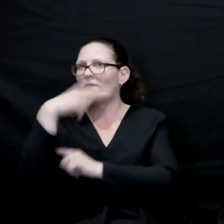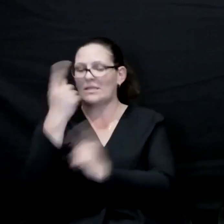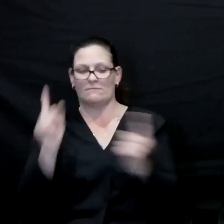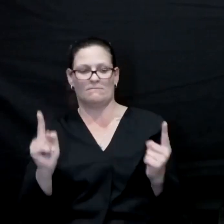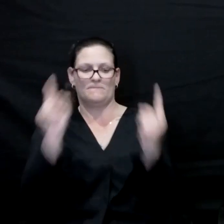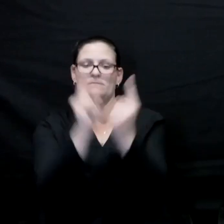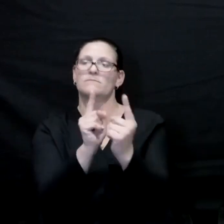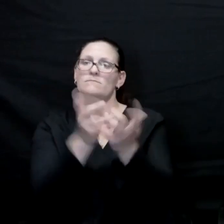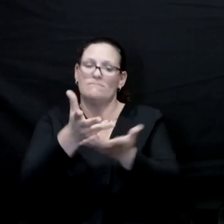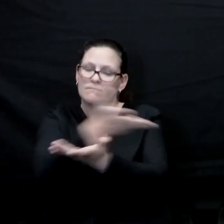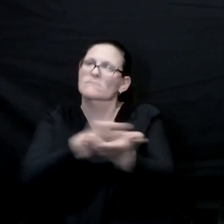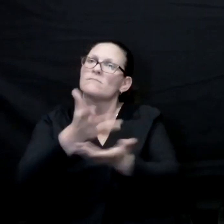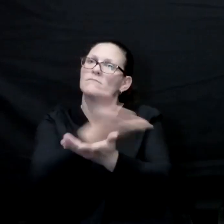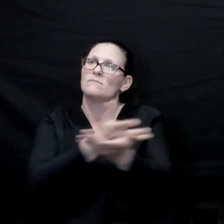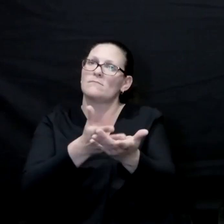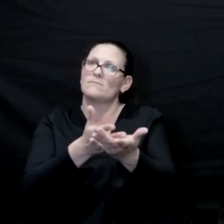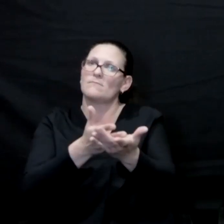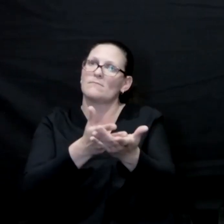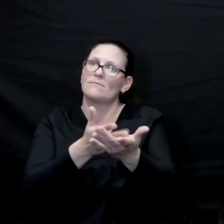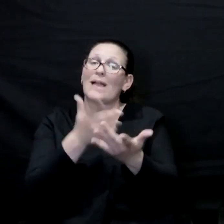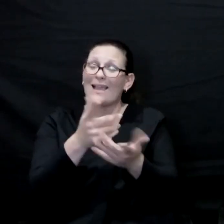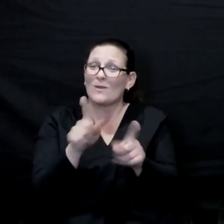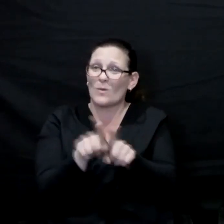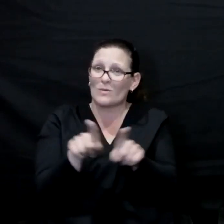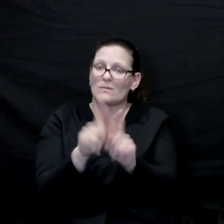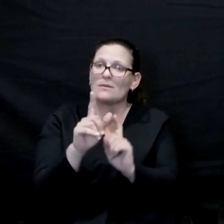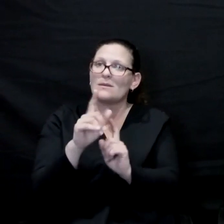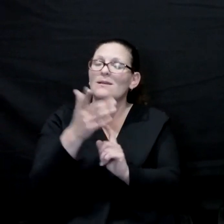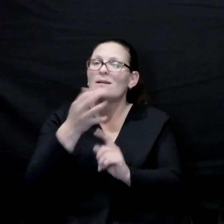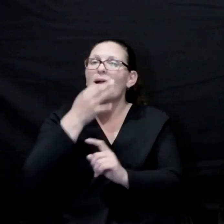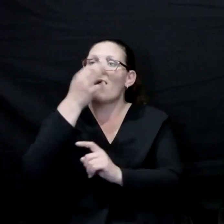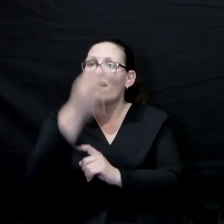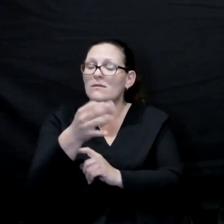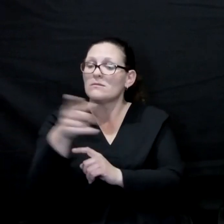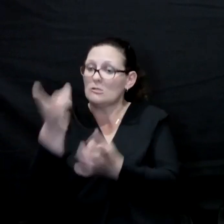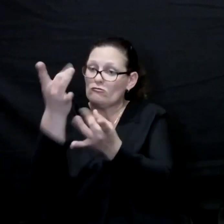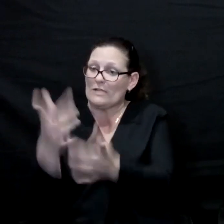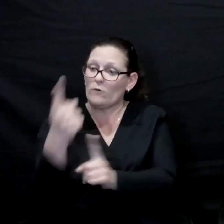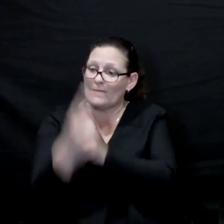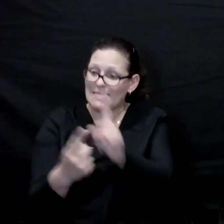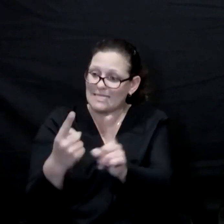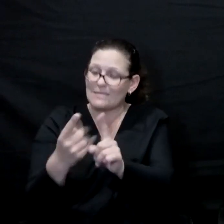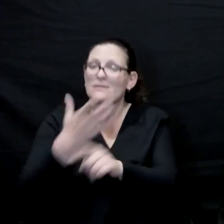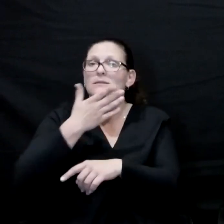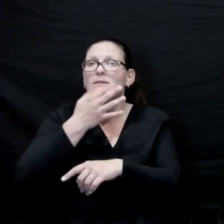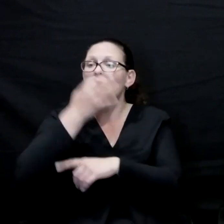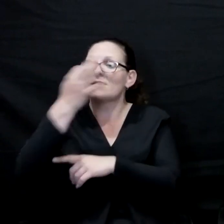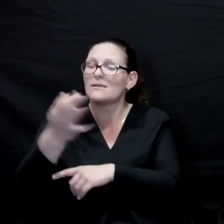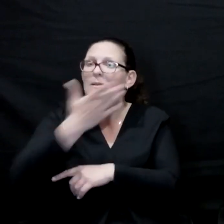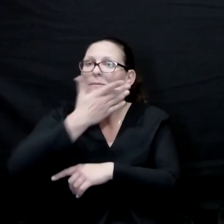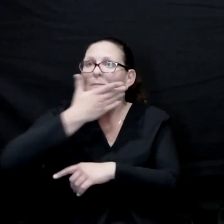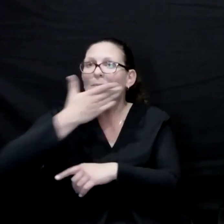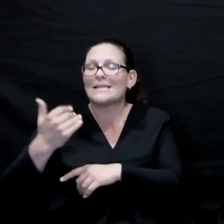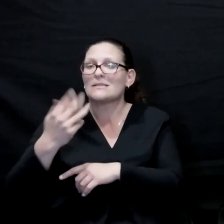you ask for at least 3 or 4 weeks of notice so that you are prepared and you are able to sit down with